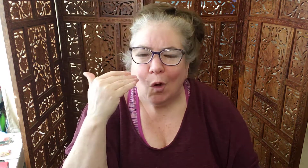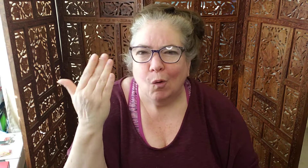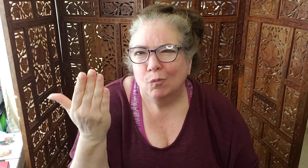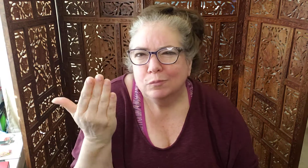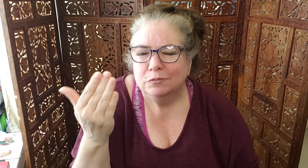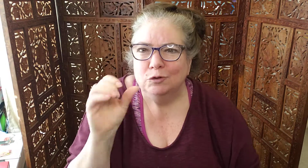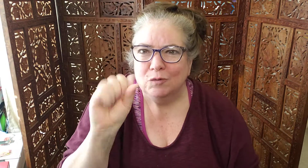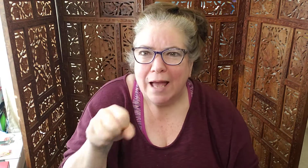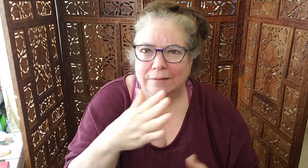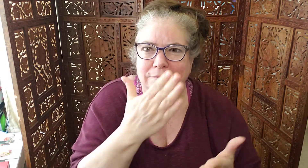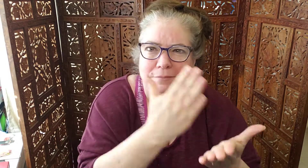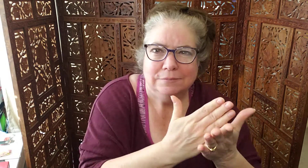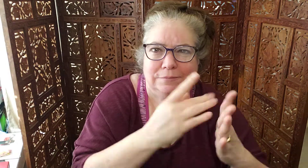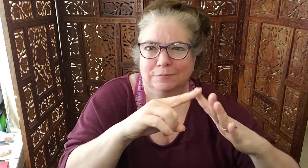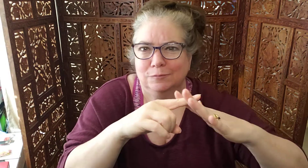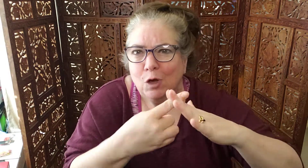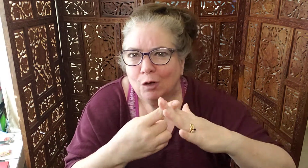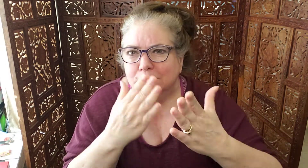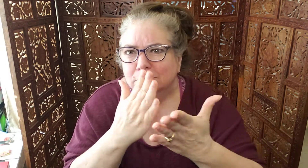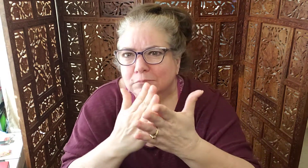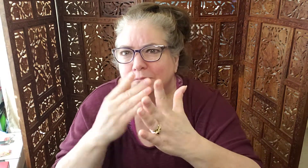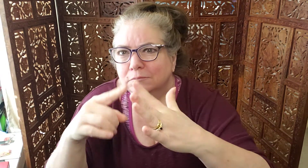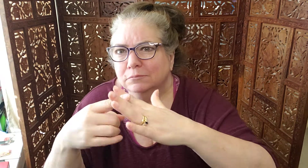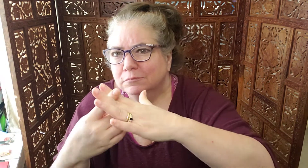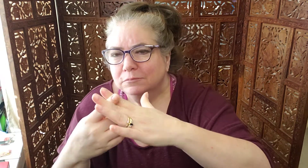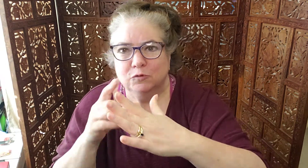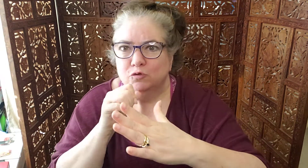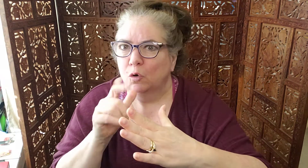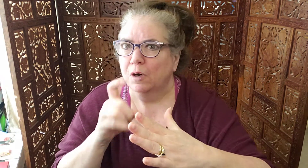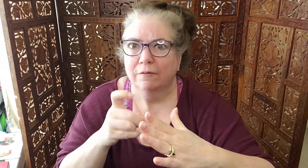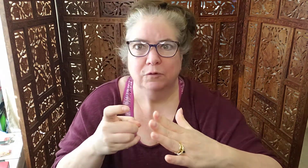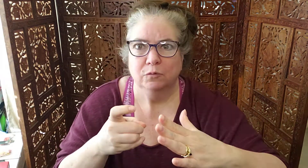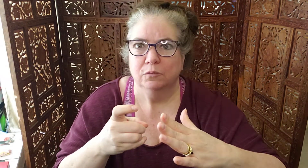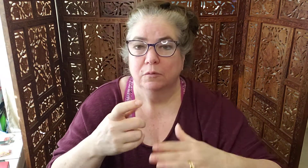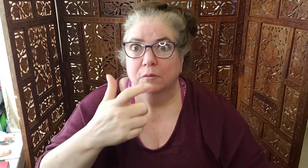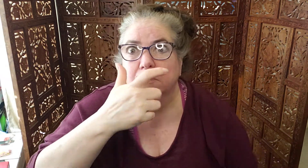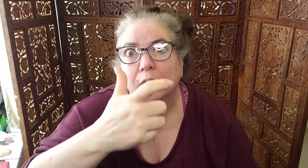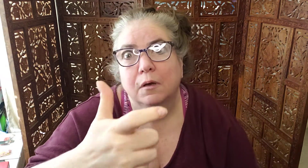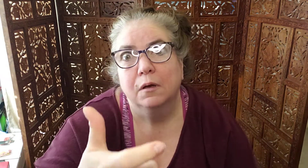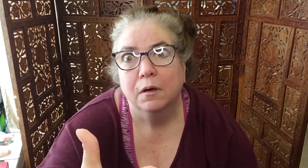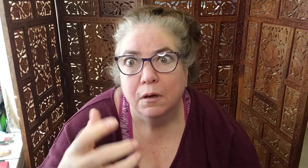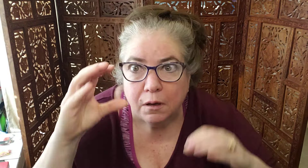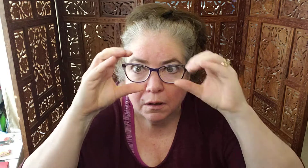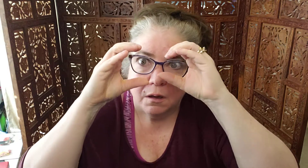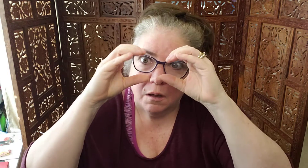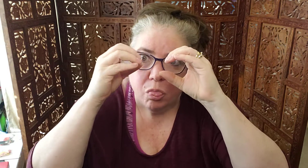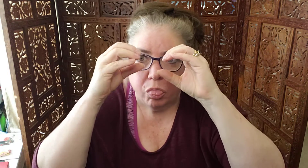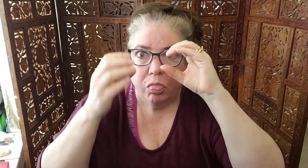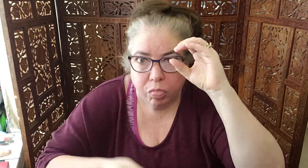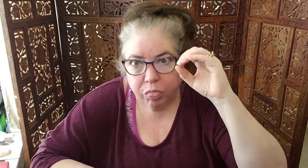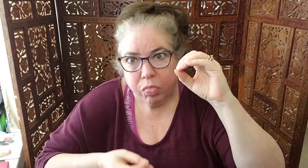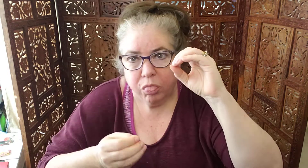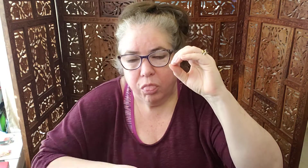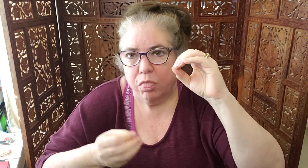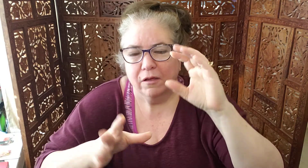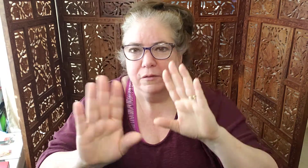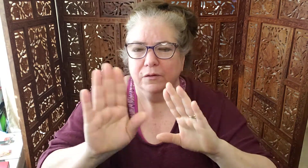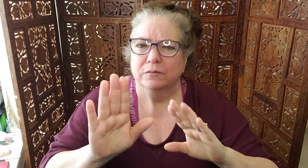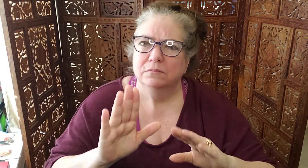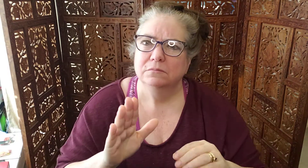Netflix. And feel free to stop and start however you need to. So there's no need